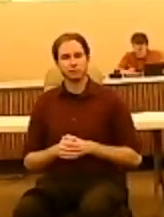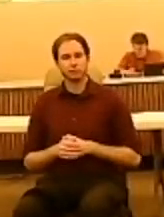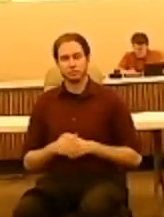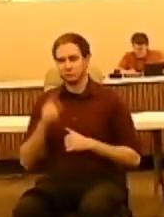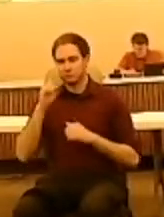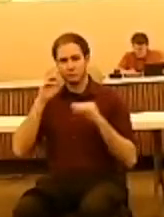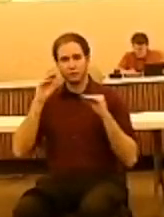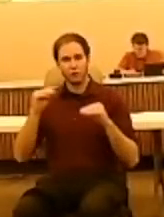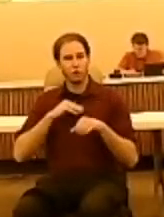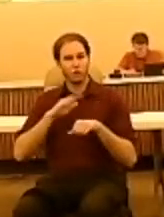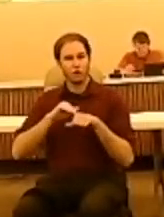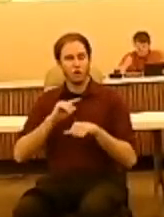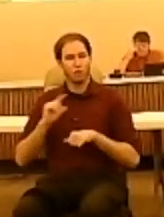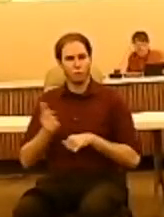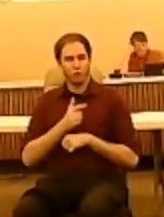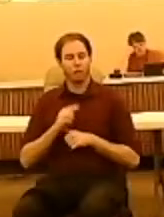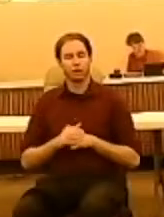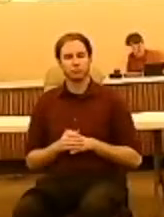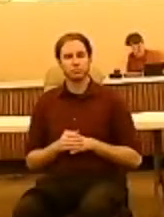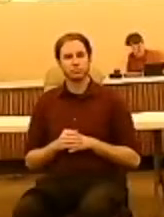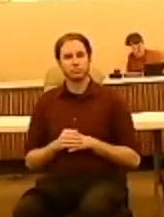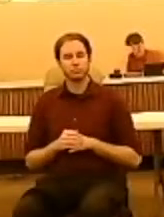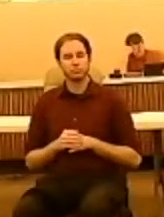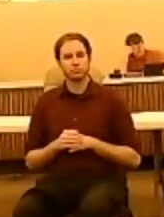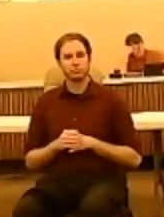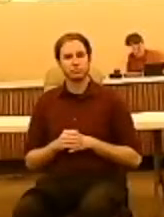Hearing none, please call the roll.